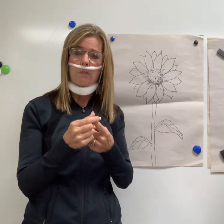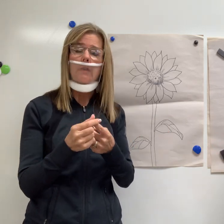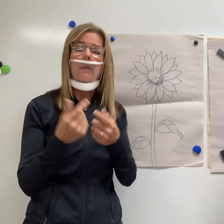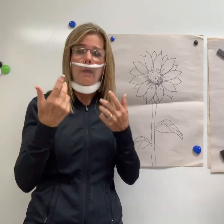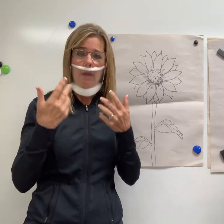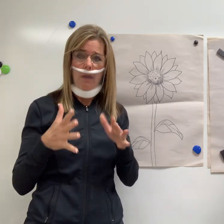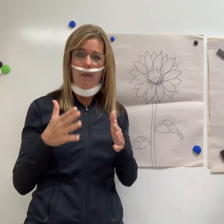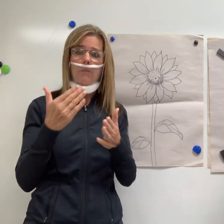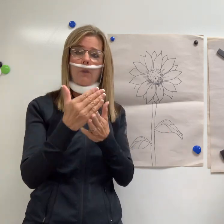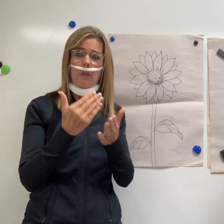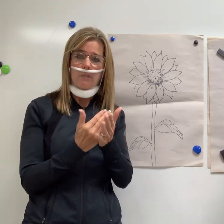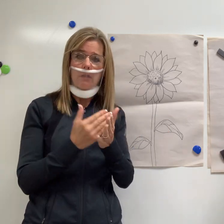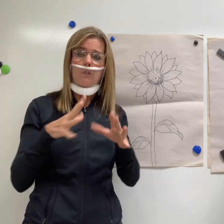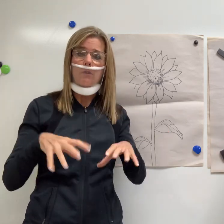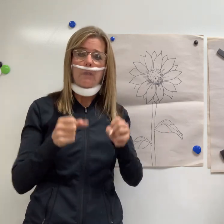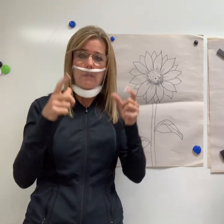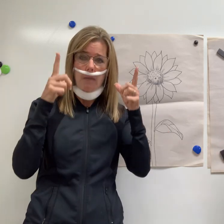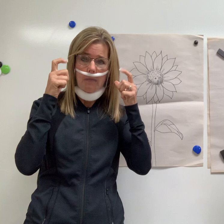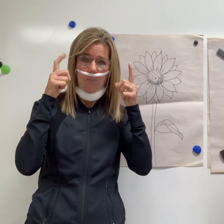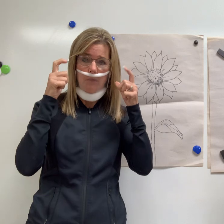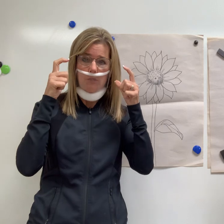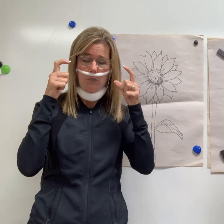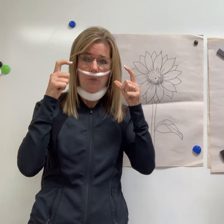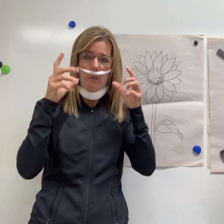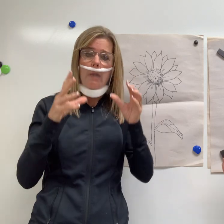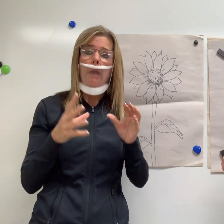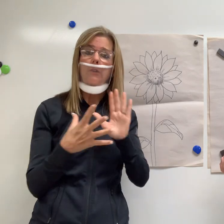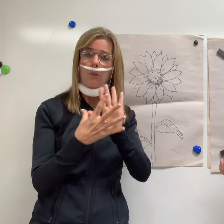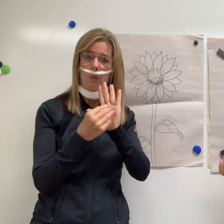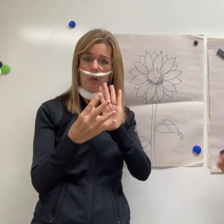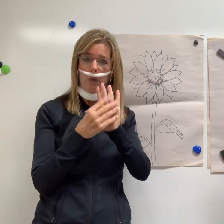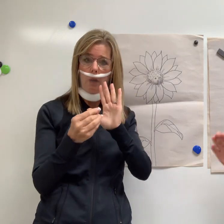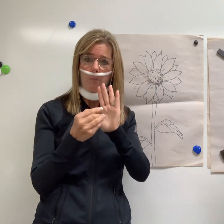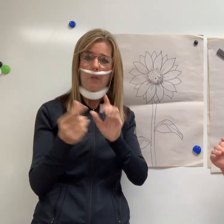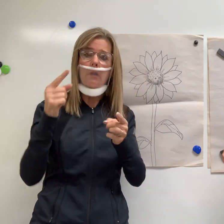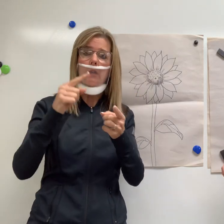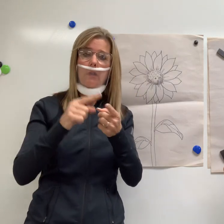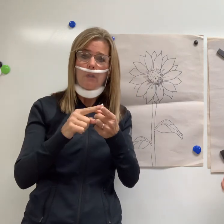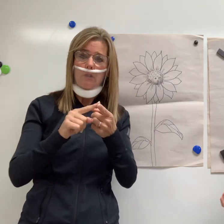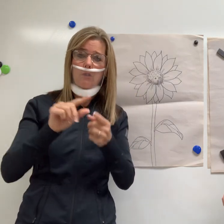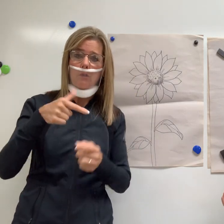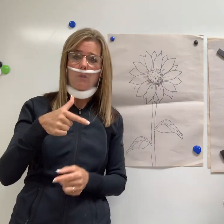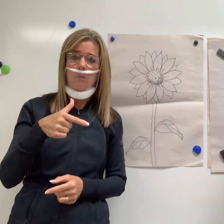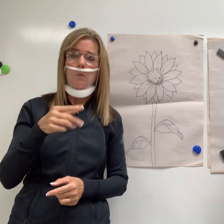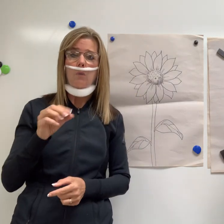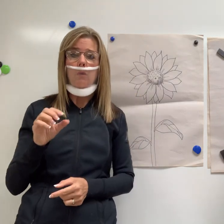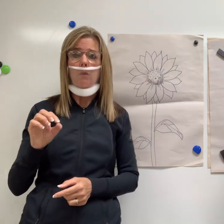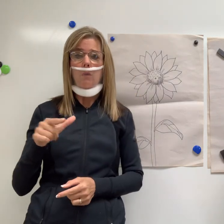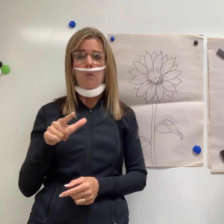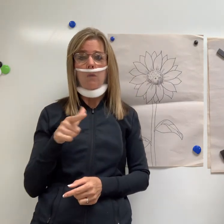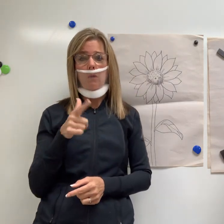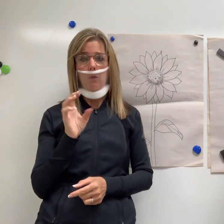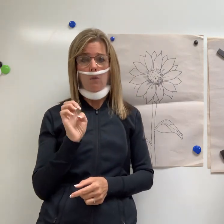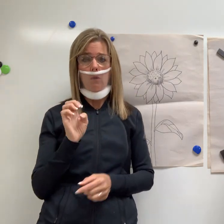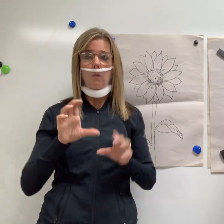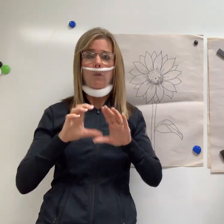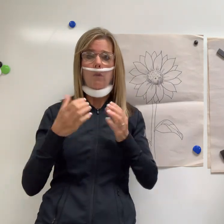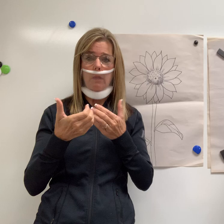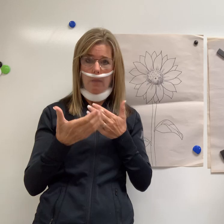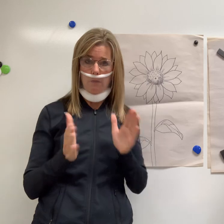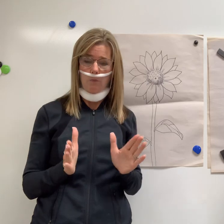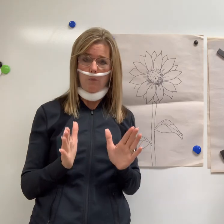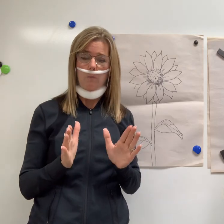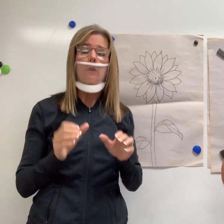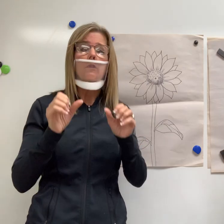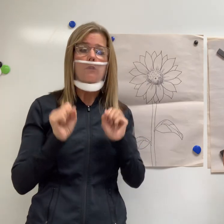you're gonna take a picture and you're gonna upload it to your Google Classroom under this art folder so I can see what you're